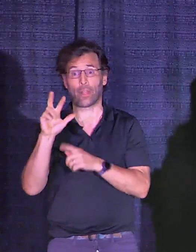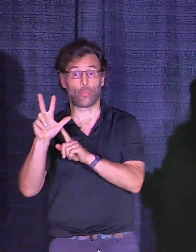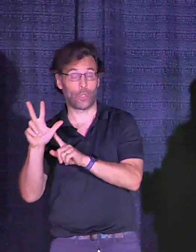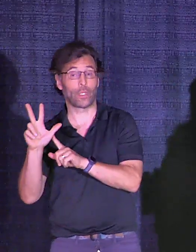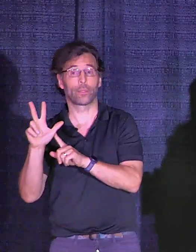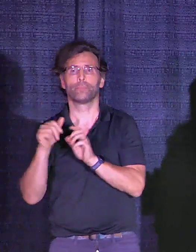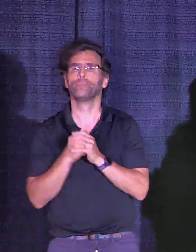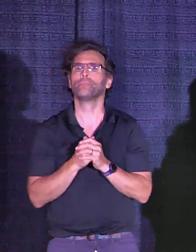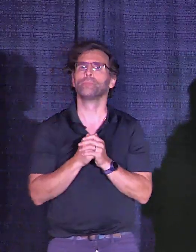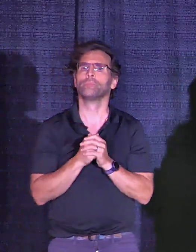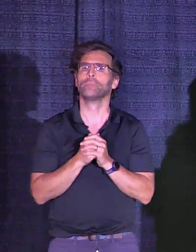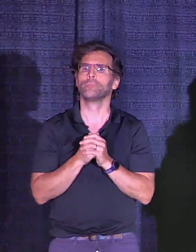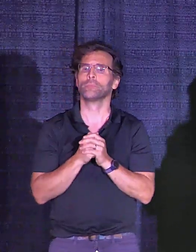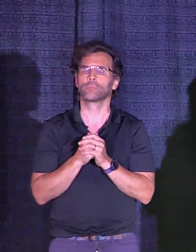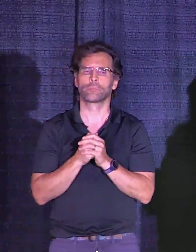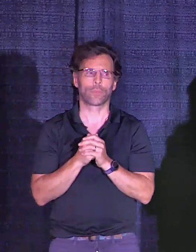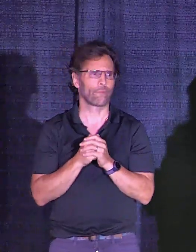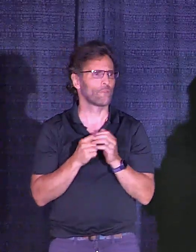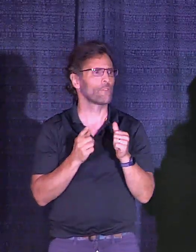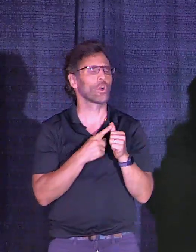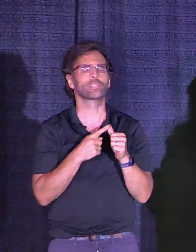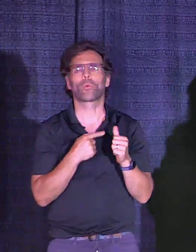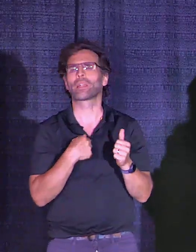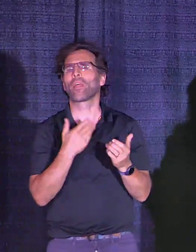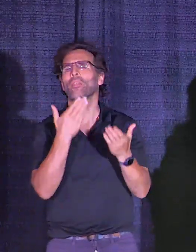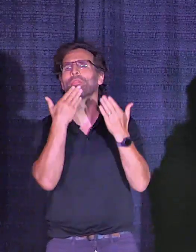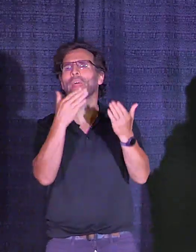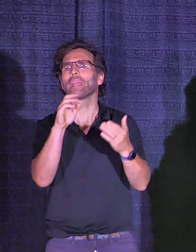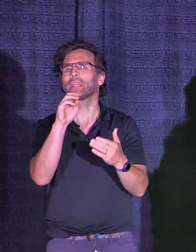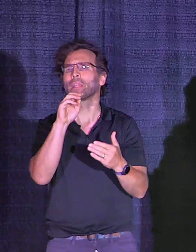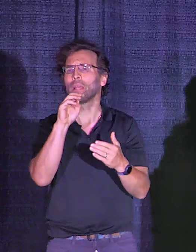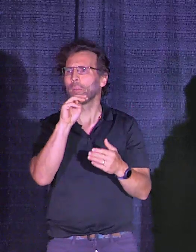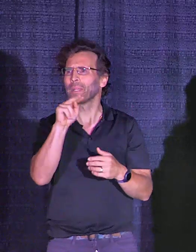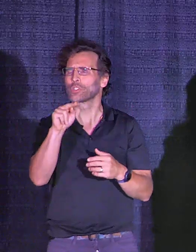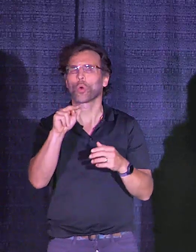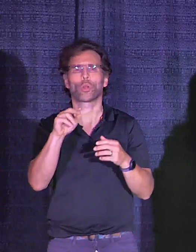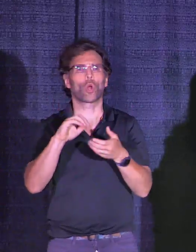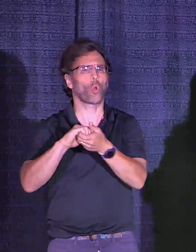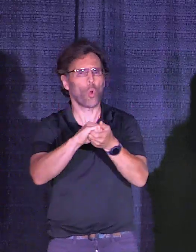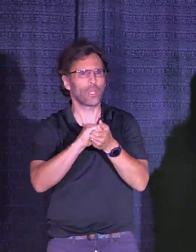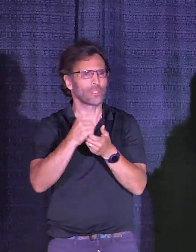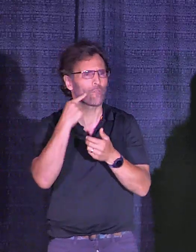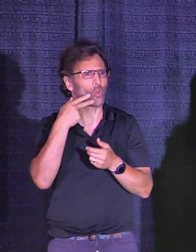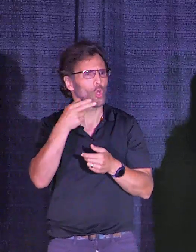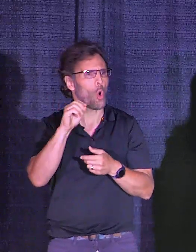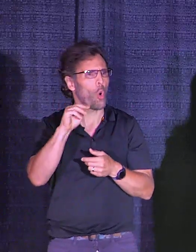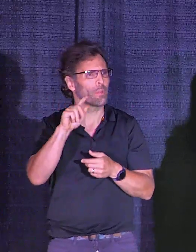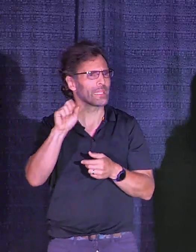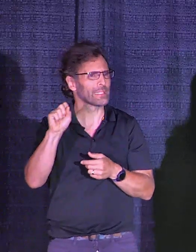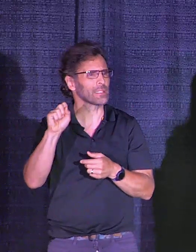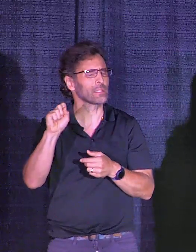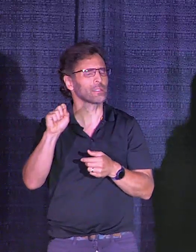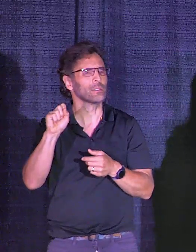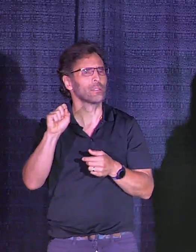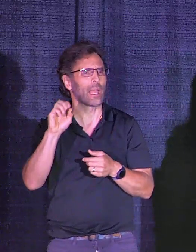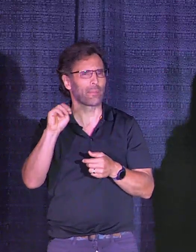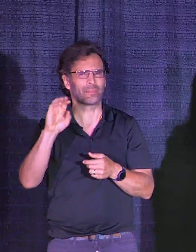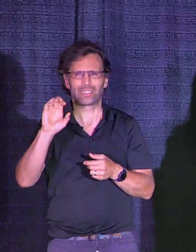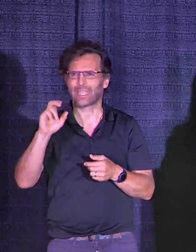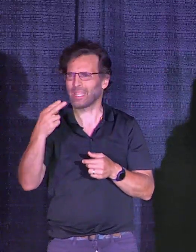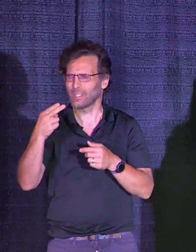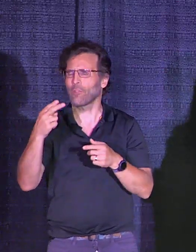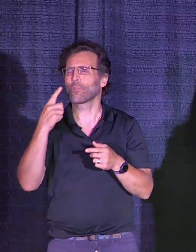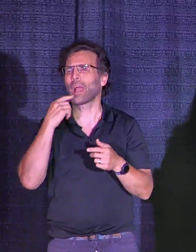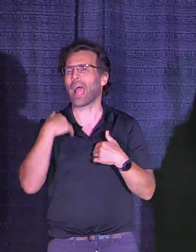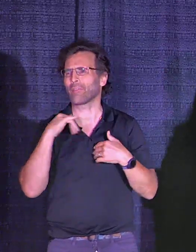1993. And first, I do want to just thank the Minnesota Coalition for the Homeless for having these awards and this recognition.